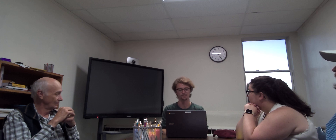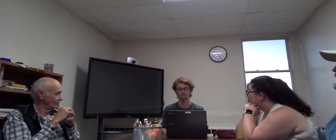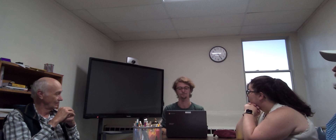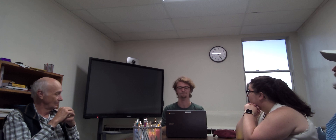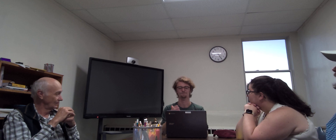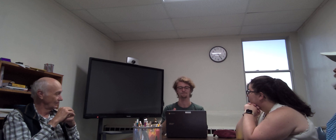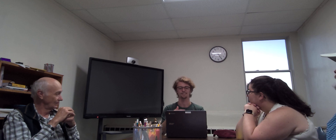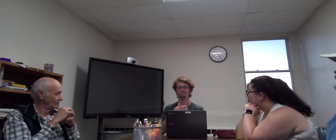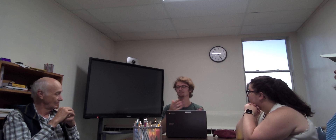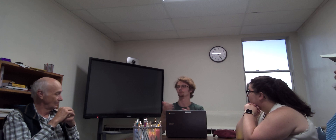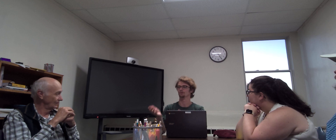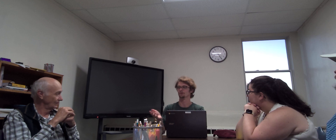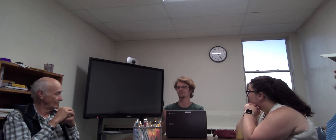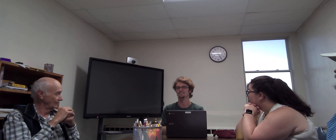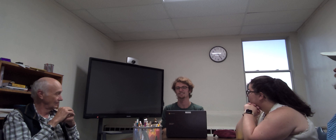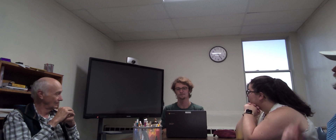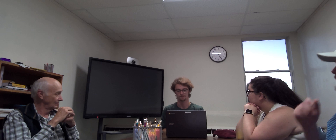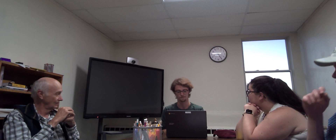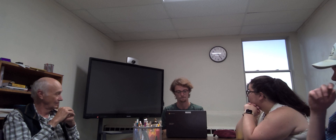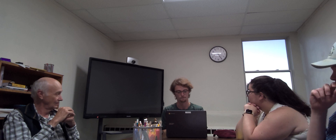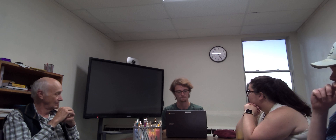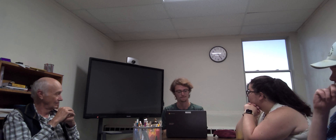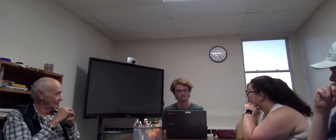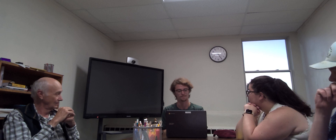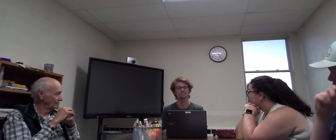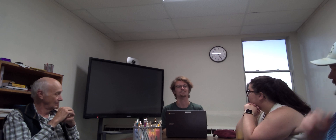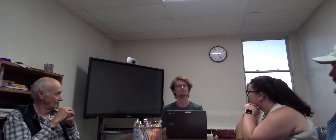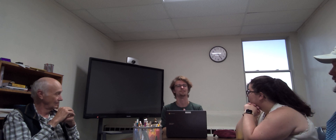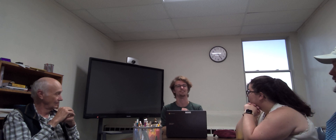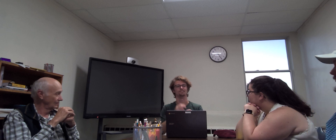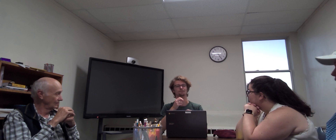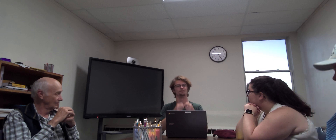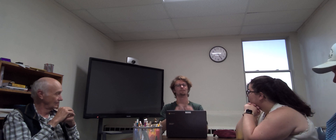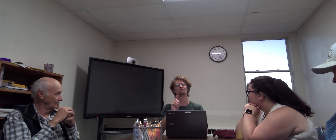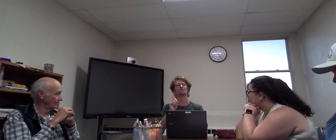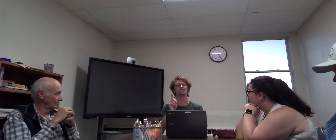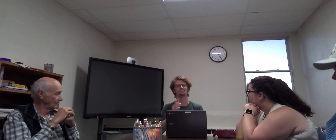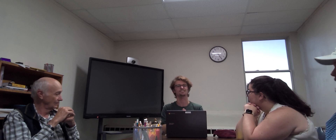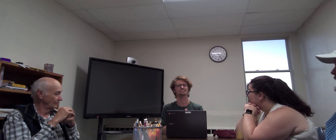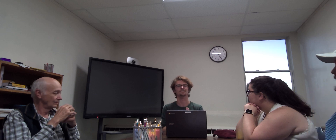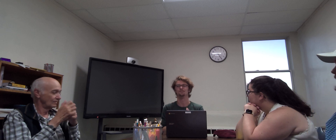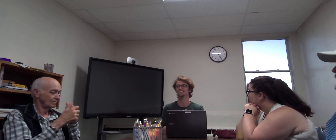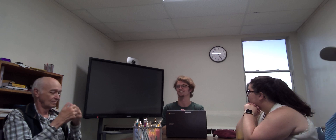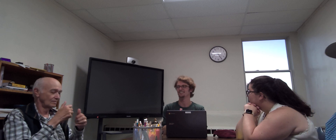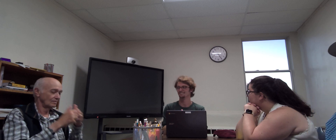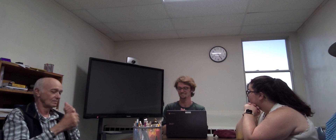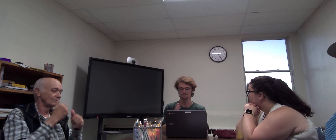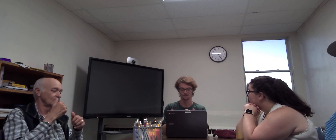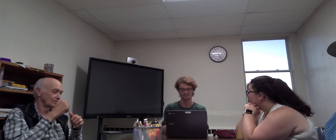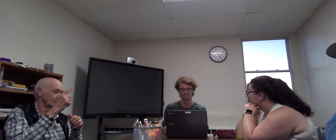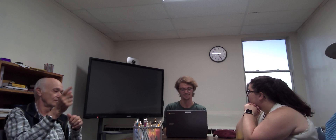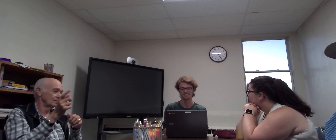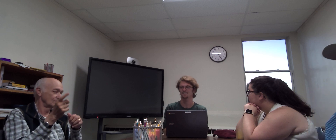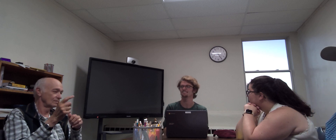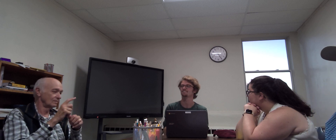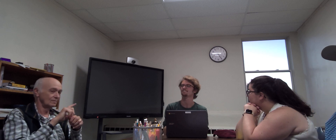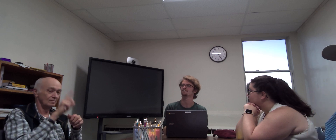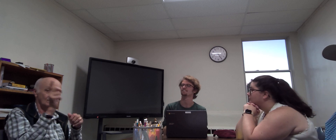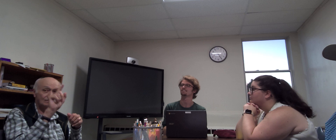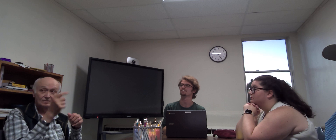do English word order. But yeah, if it's more comfortable, problem where is a good way to get immersed into Does this work in